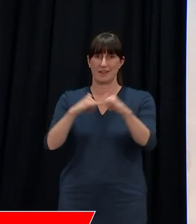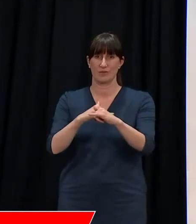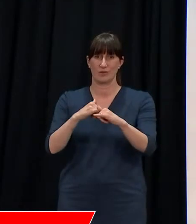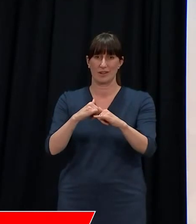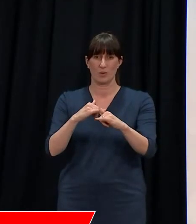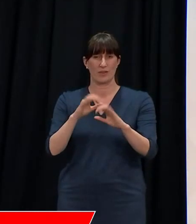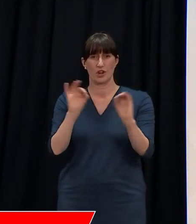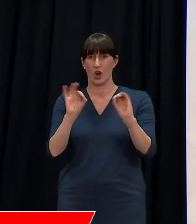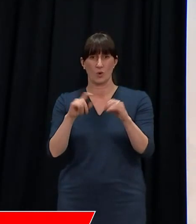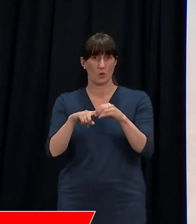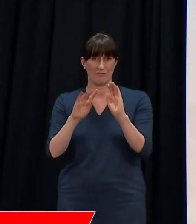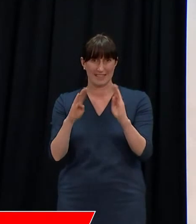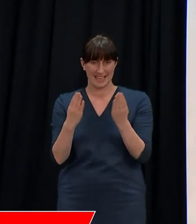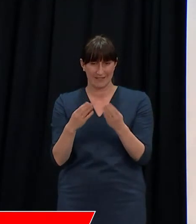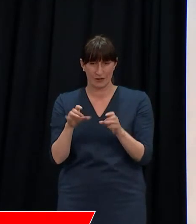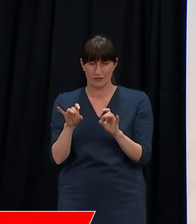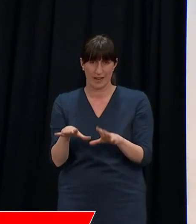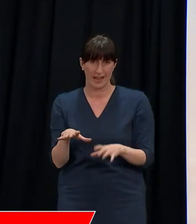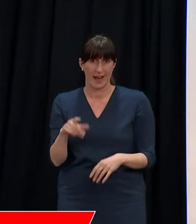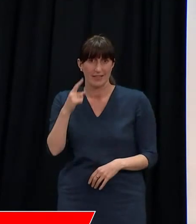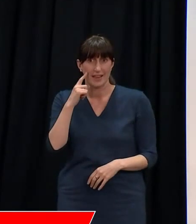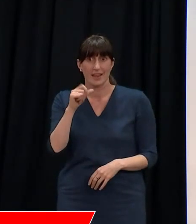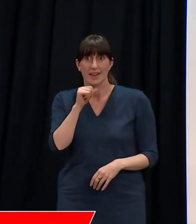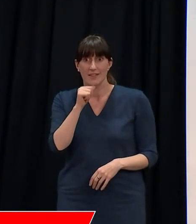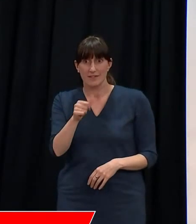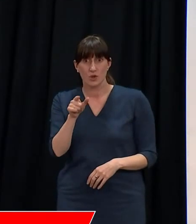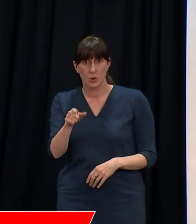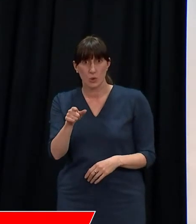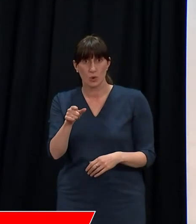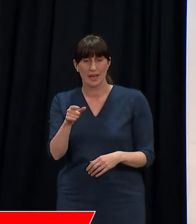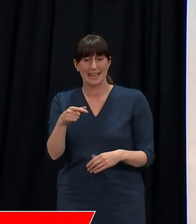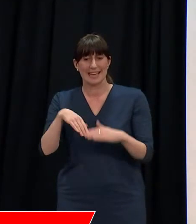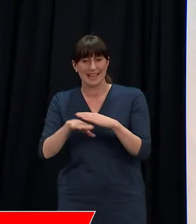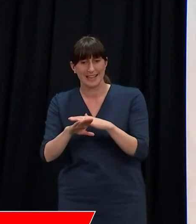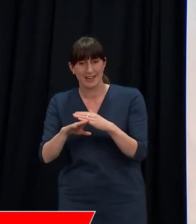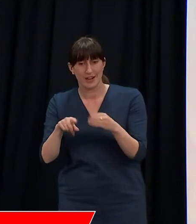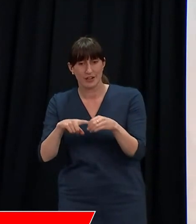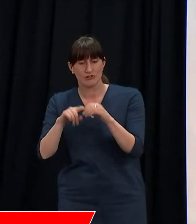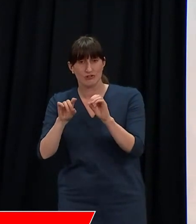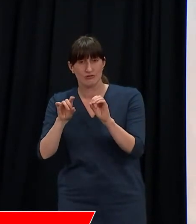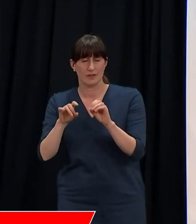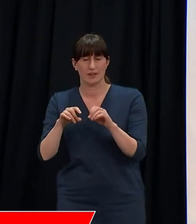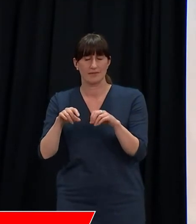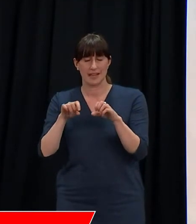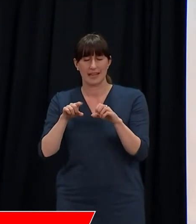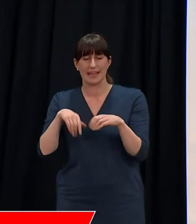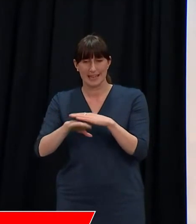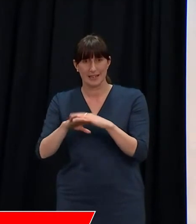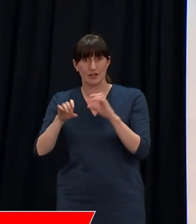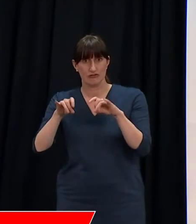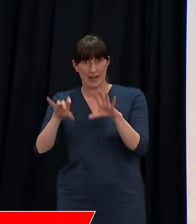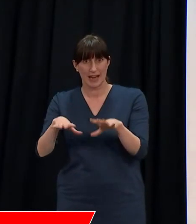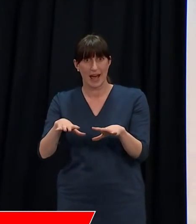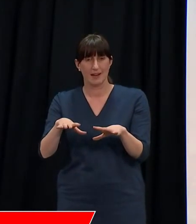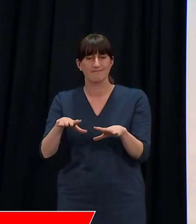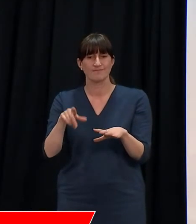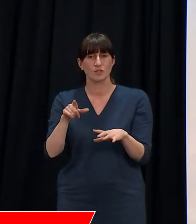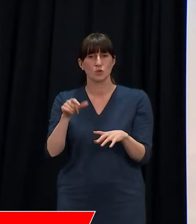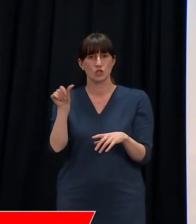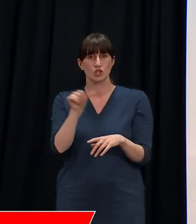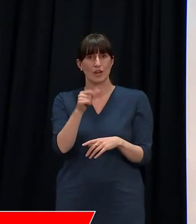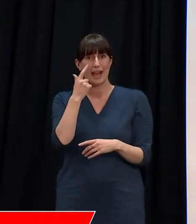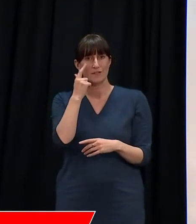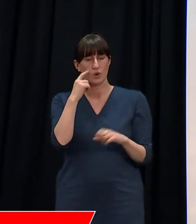Australia should be making preparations to secure bookings through MIAS, for example, to come back through MIQ when space is